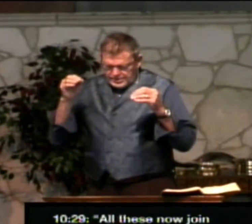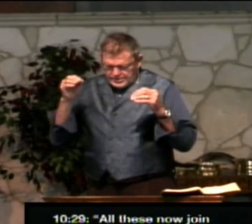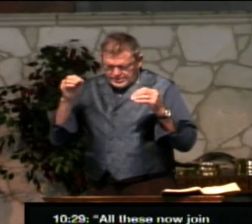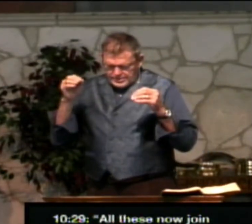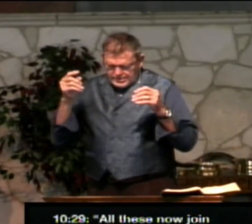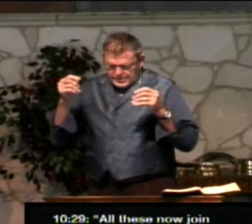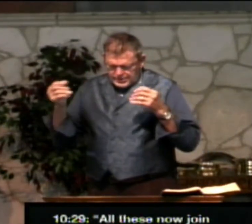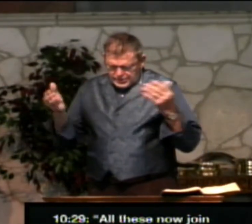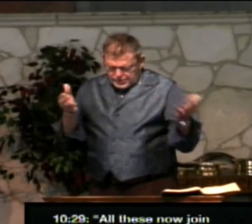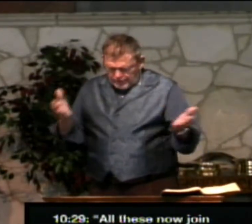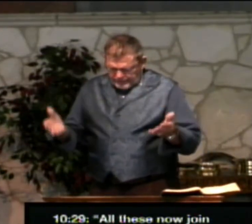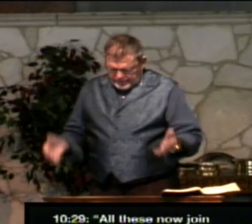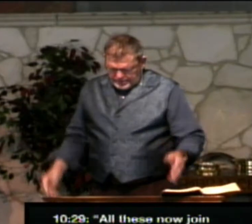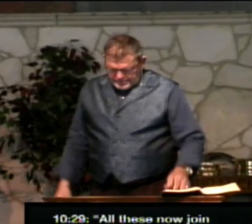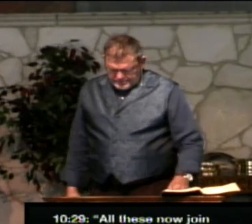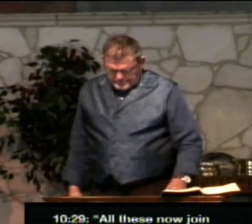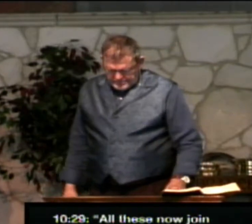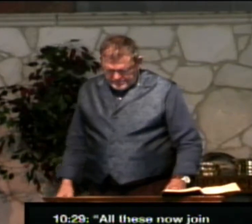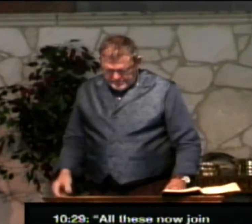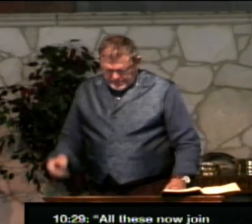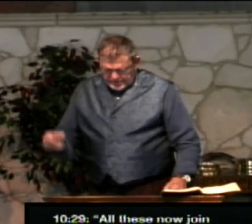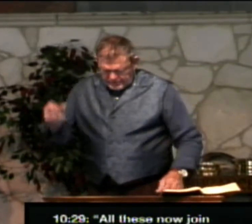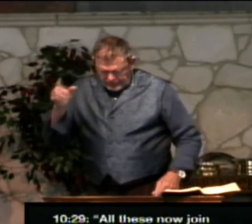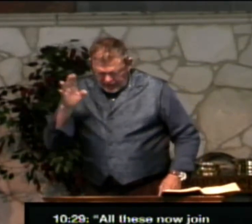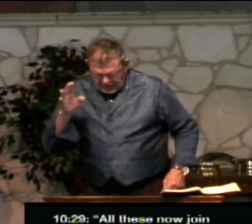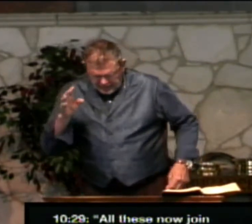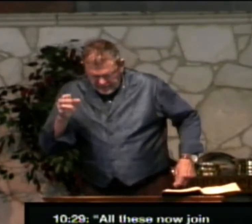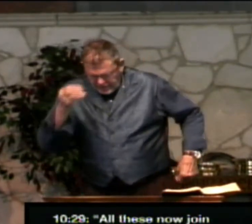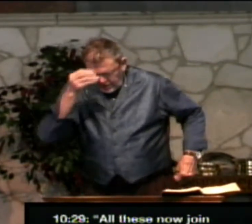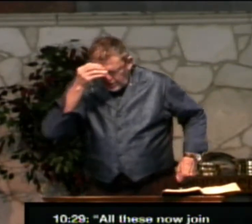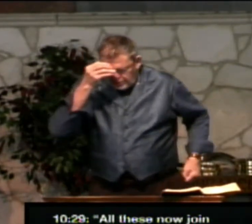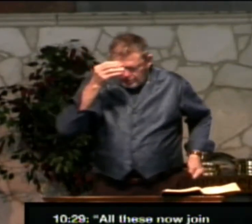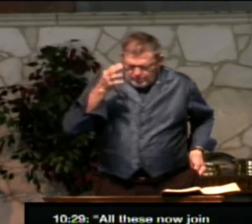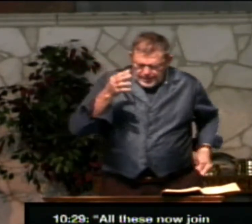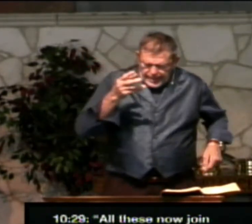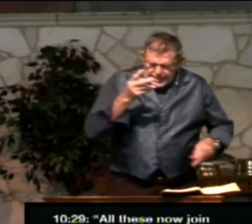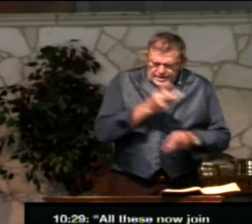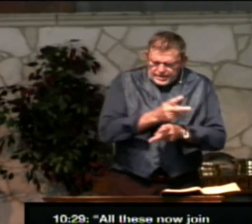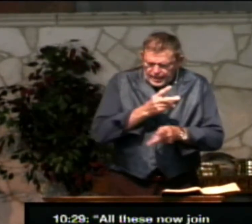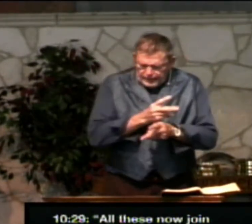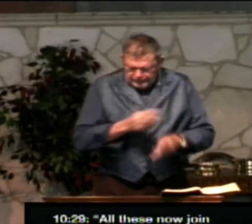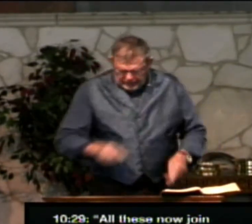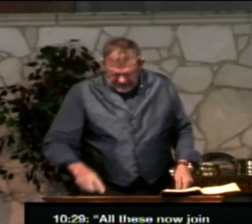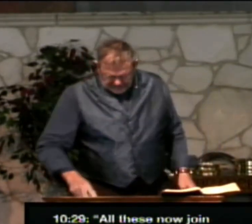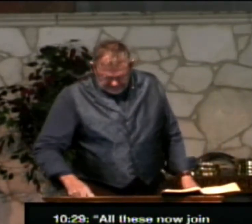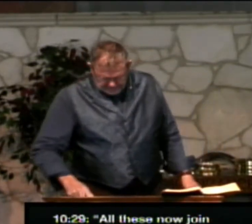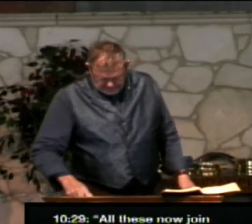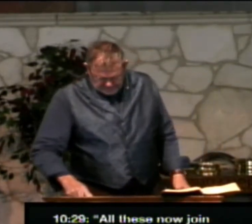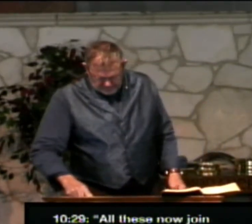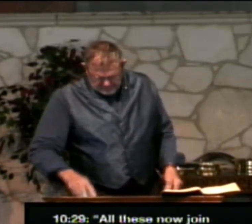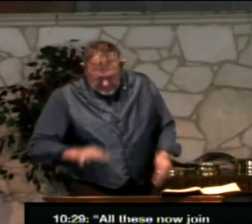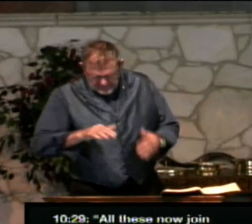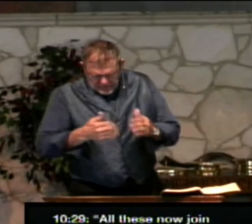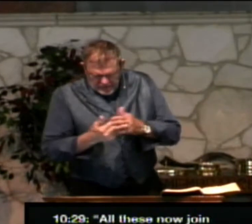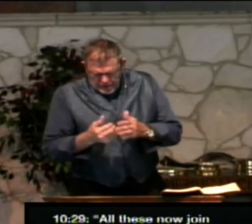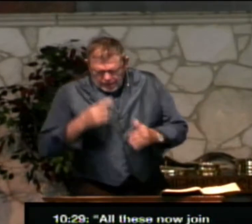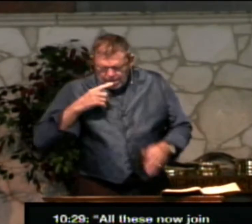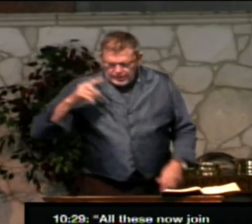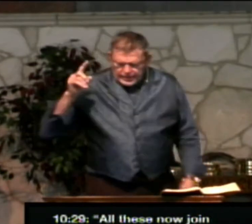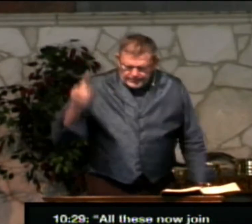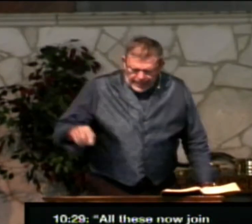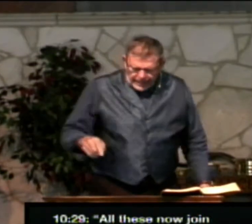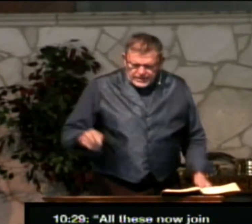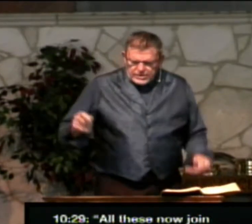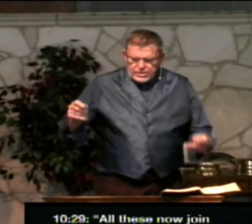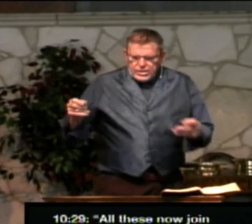Moses, the servant of God, to obey carefully